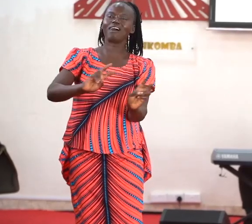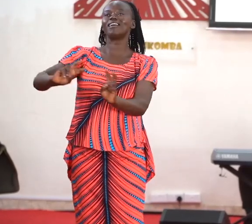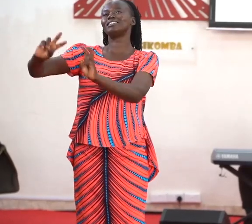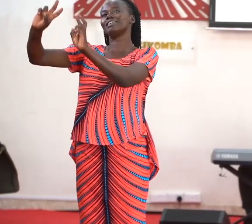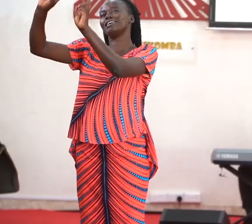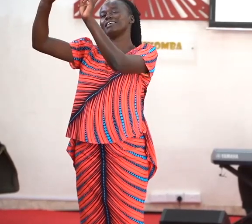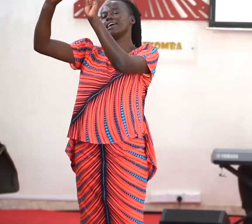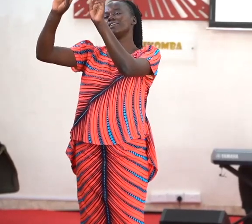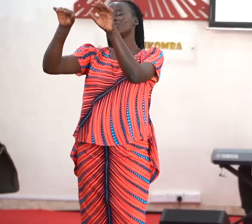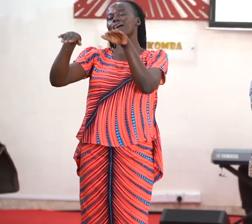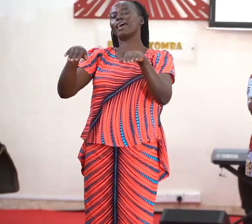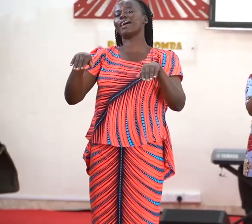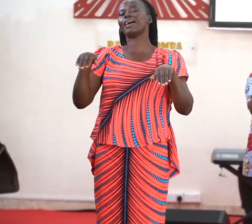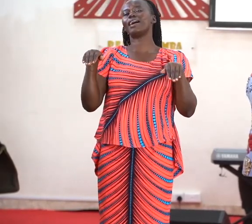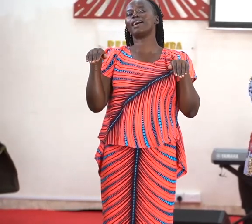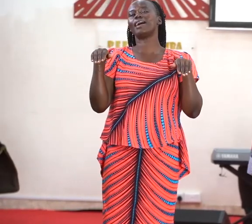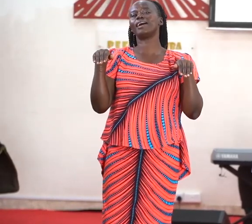blessed. Watching and